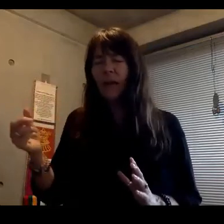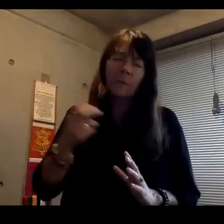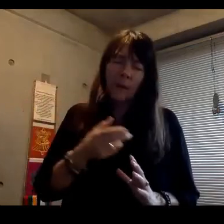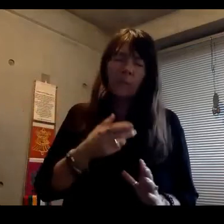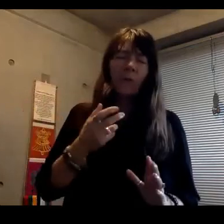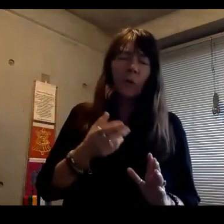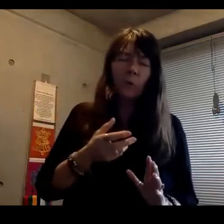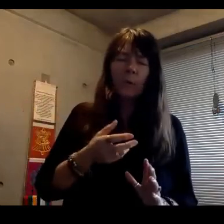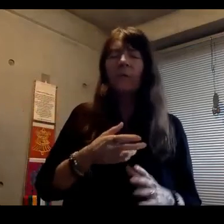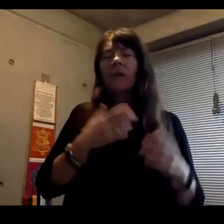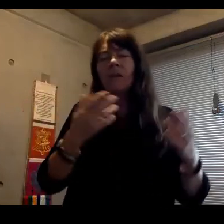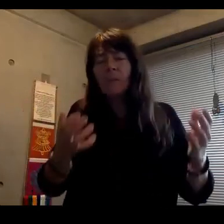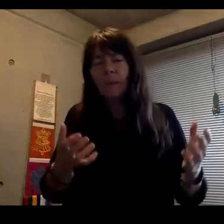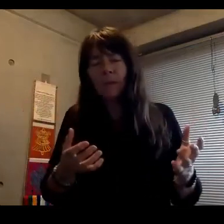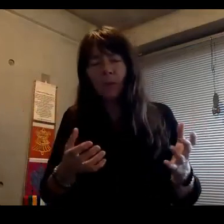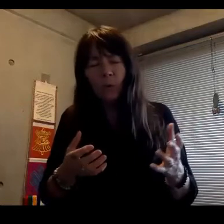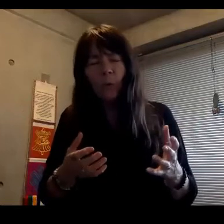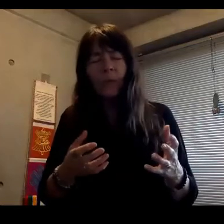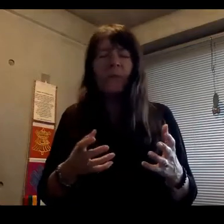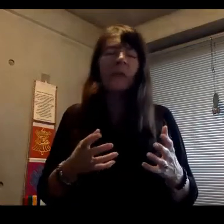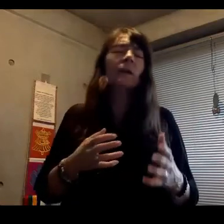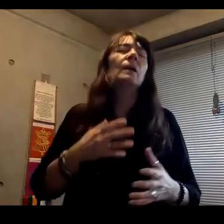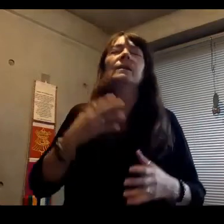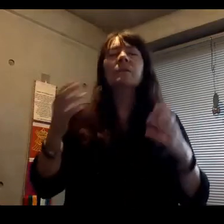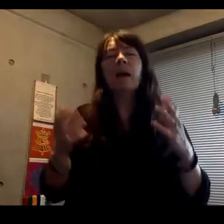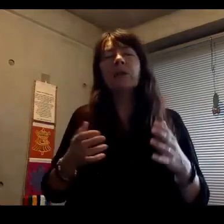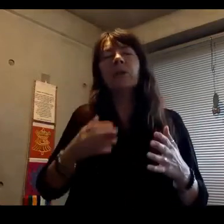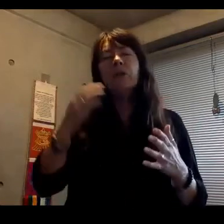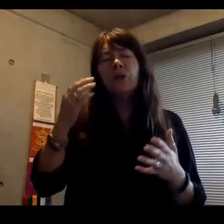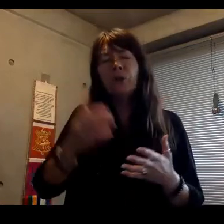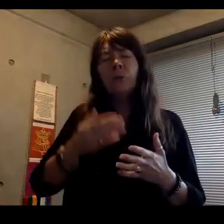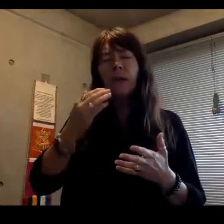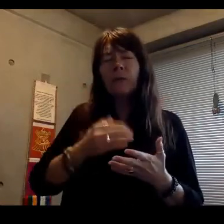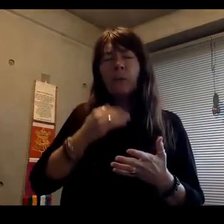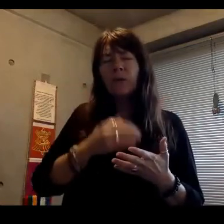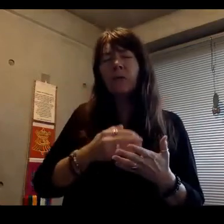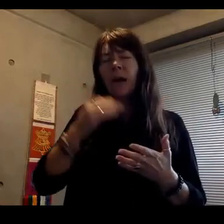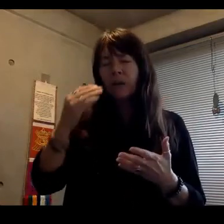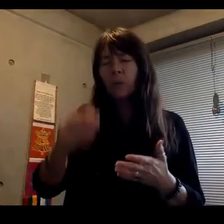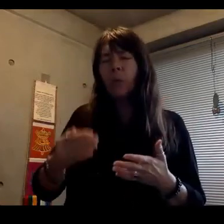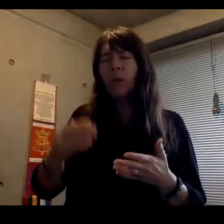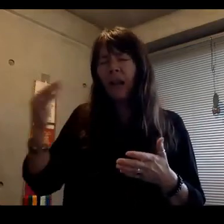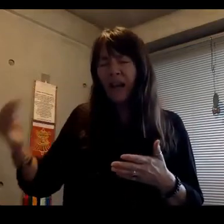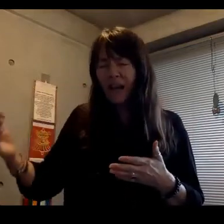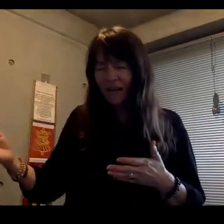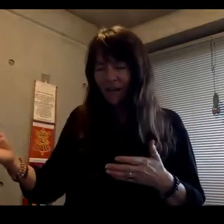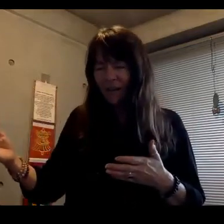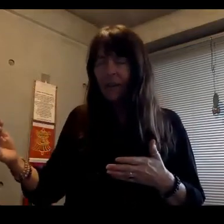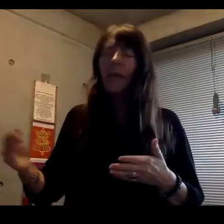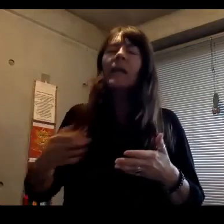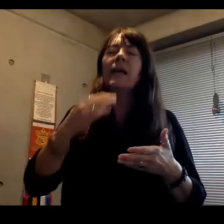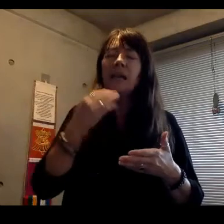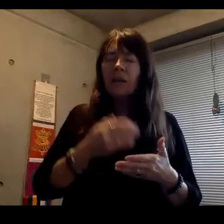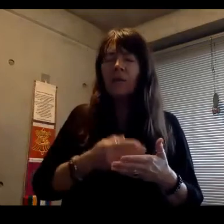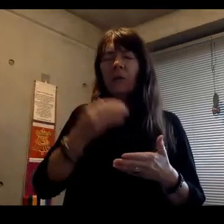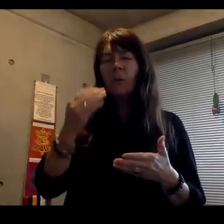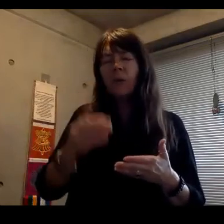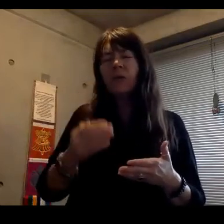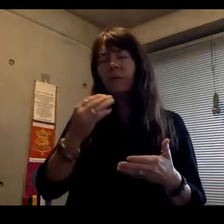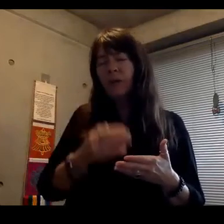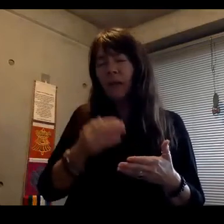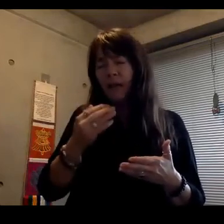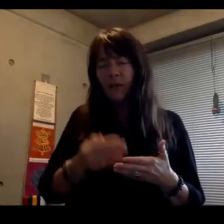next. Sometimes you're alone with the fear, sometimes it's a group with the fear. Doesn't matter. You, if you wish to hide, will hide. If